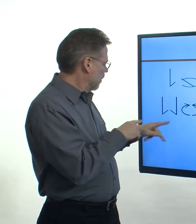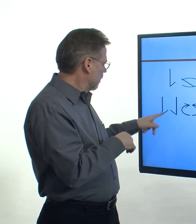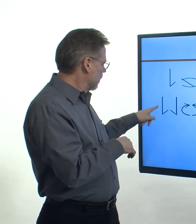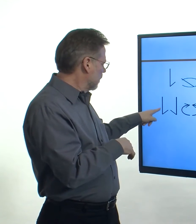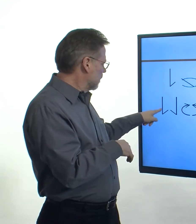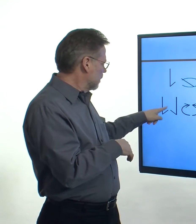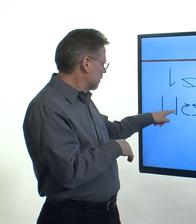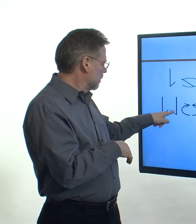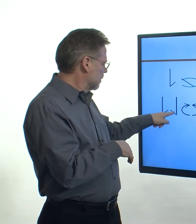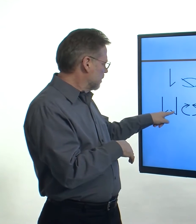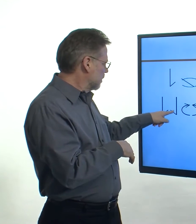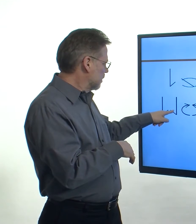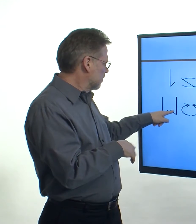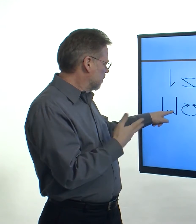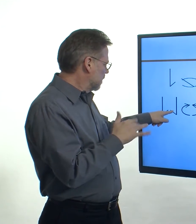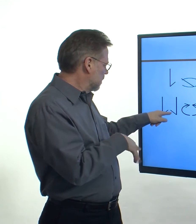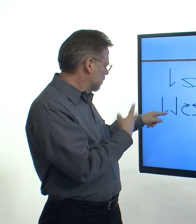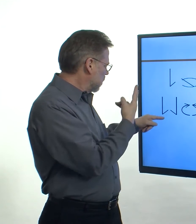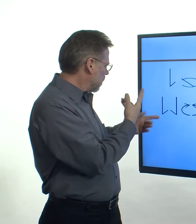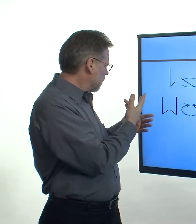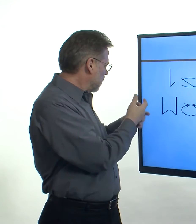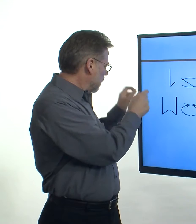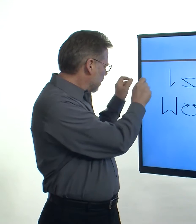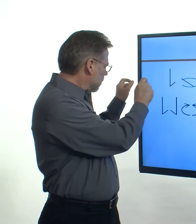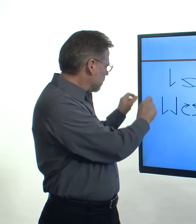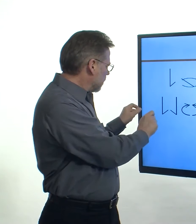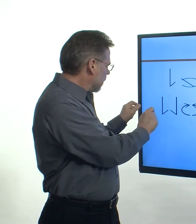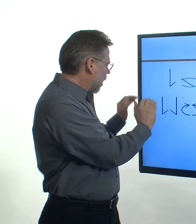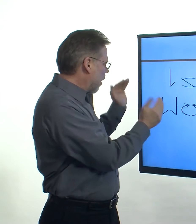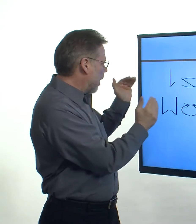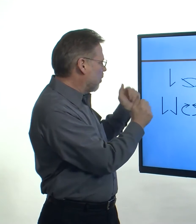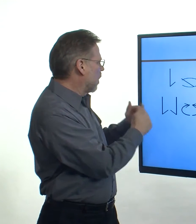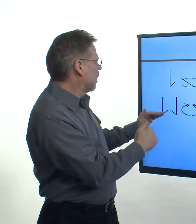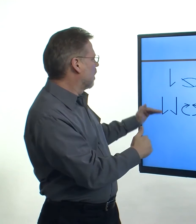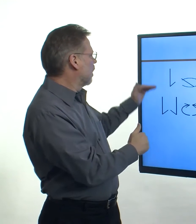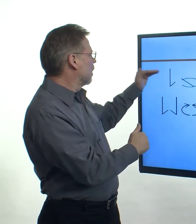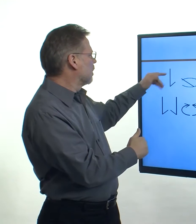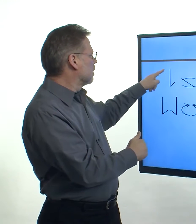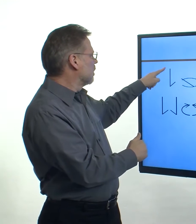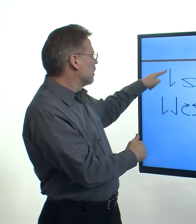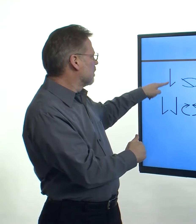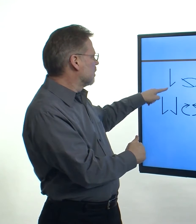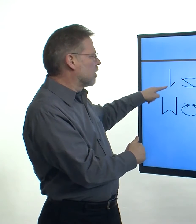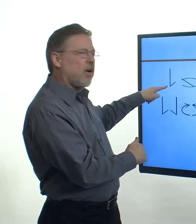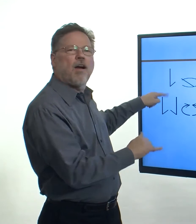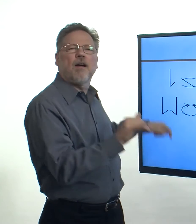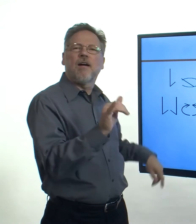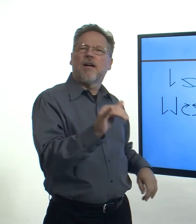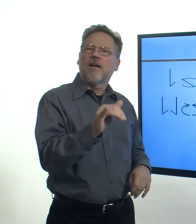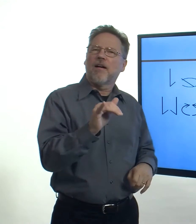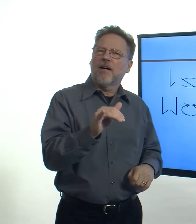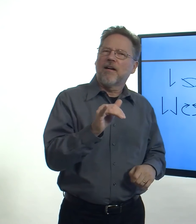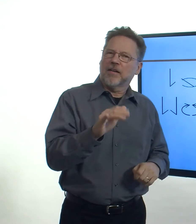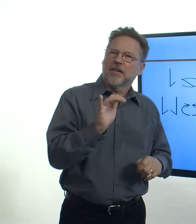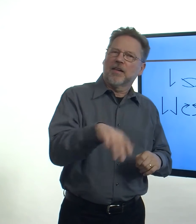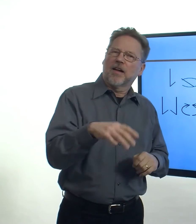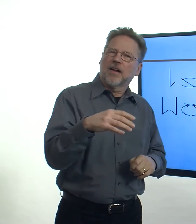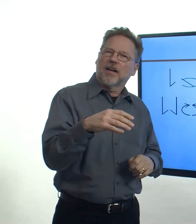But also note that these two symbols are pretty similar to this one. We can conclude that since